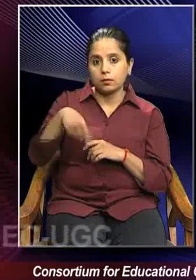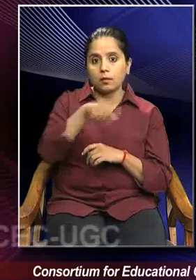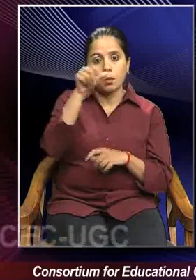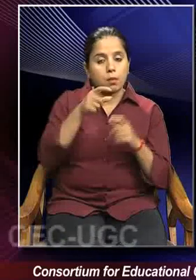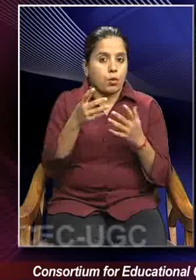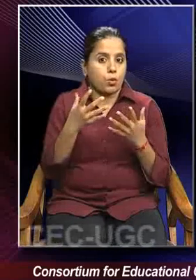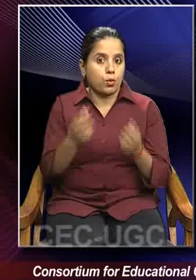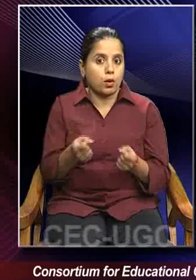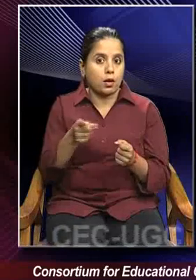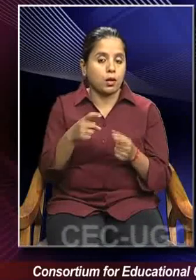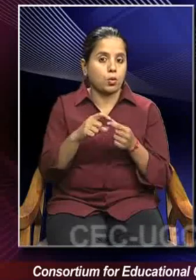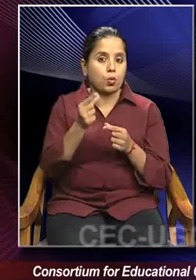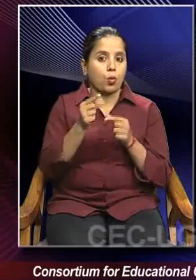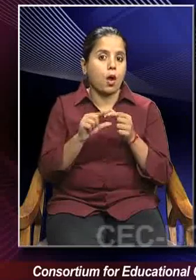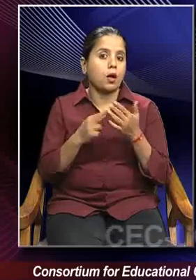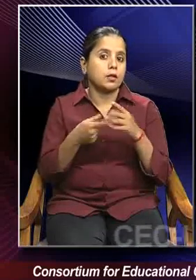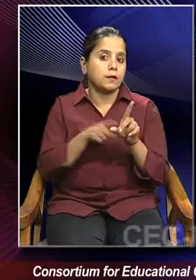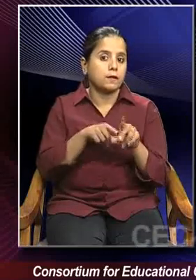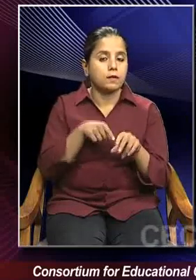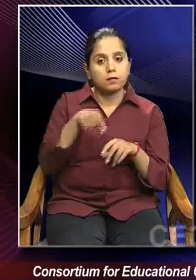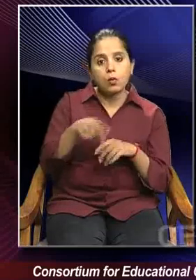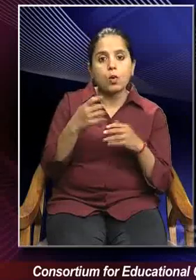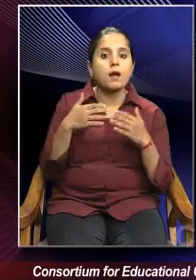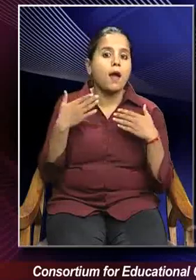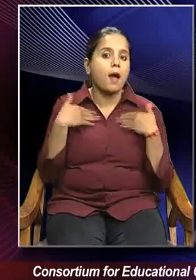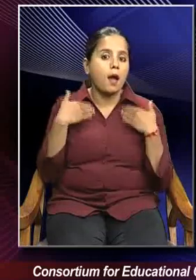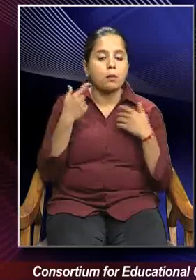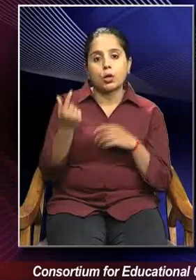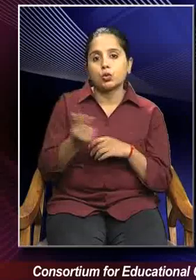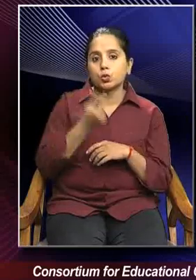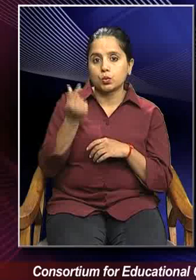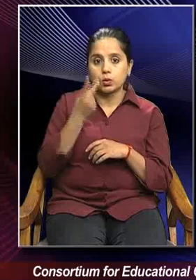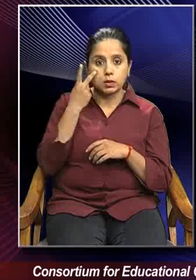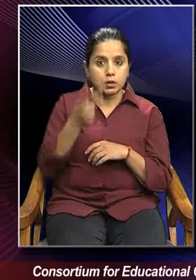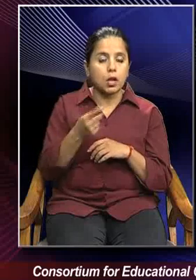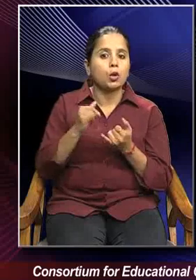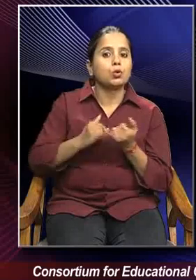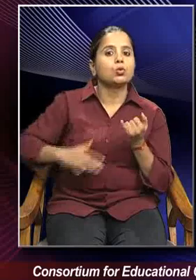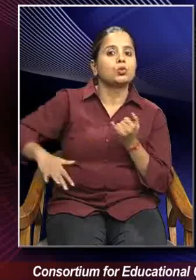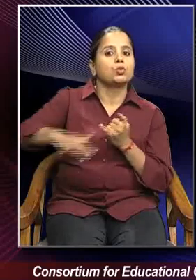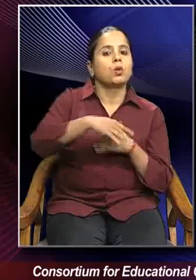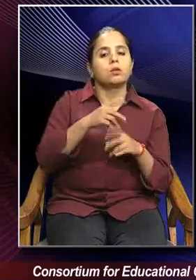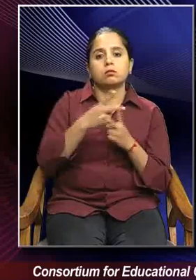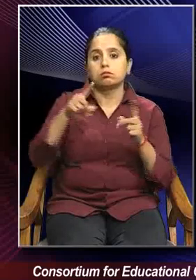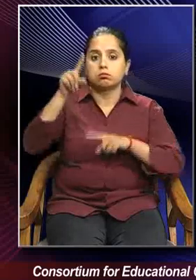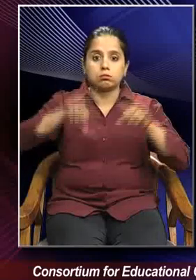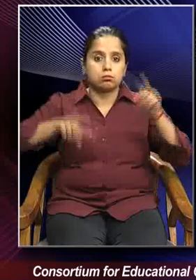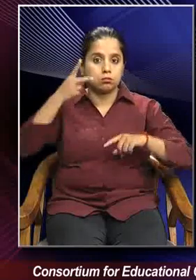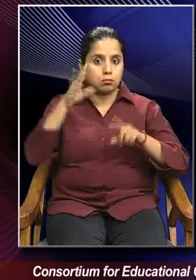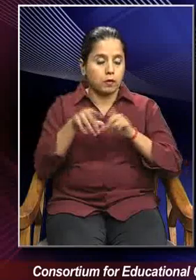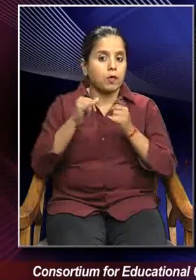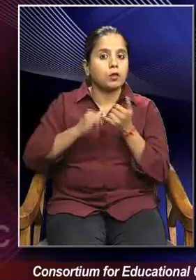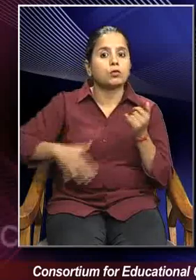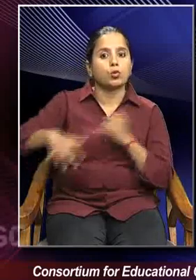to quantify the happiness using the social variables like